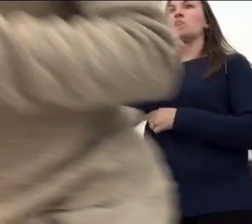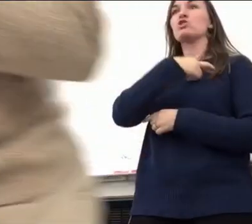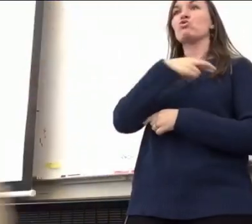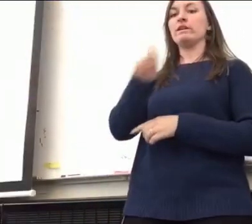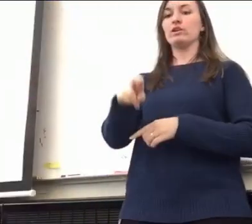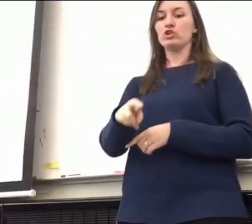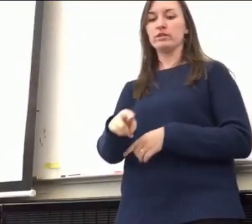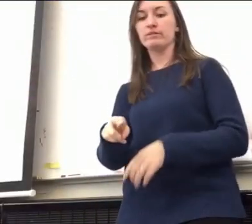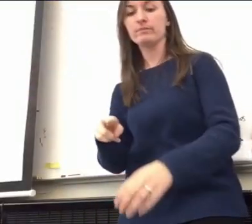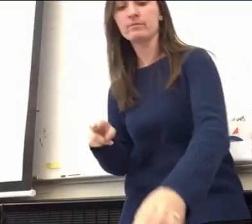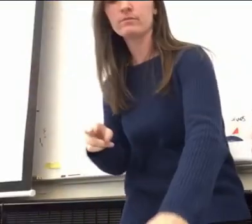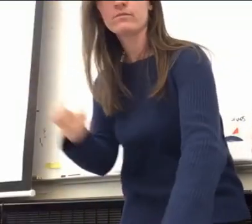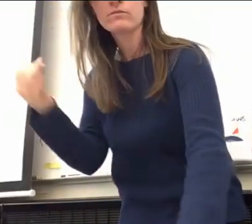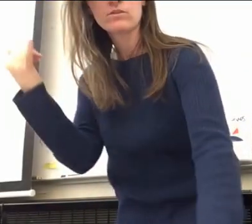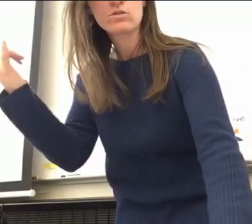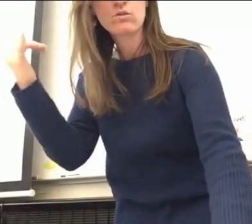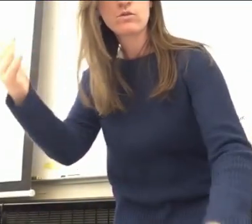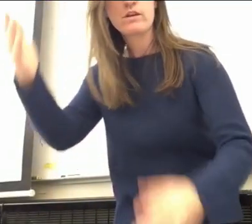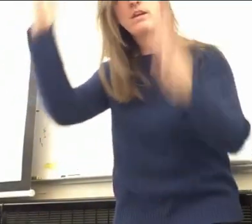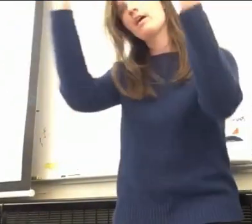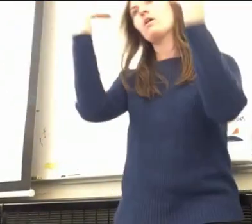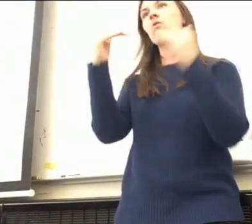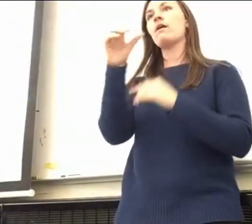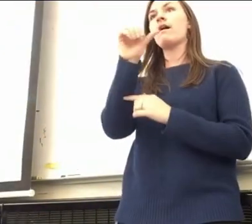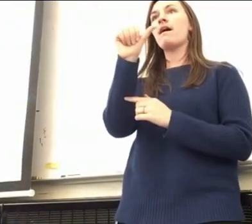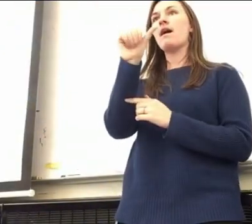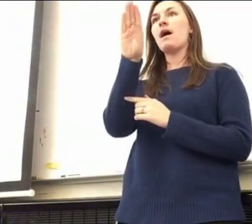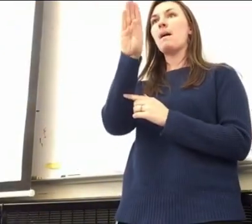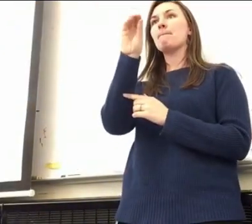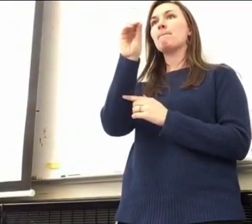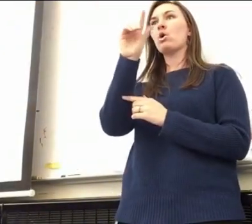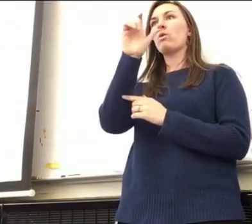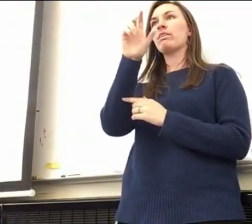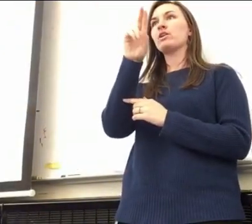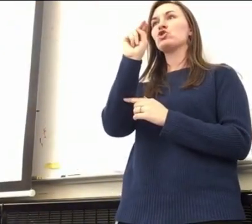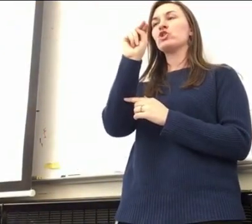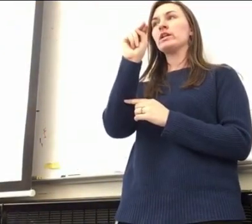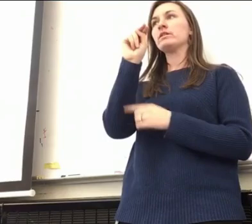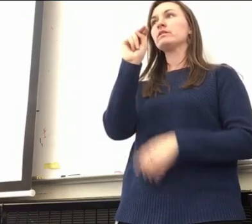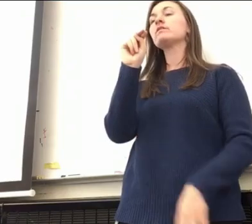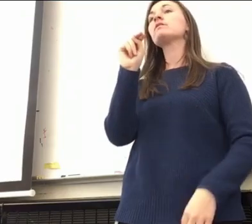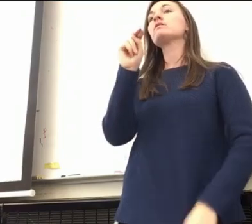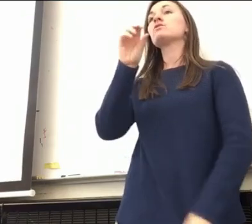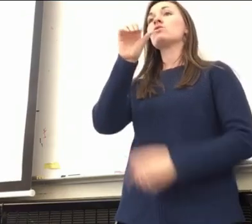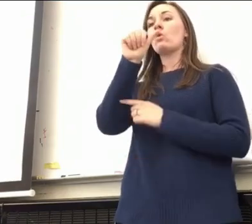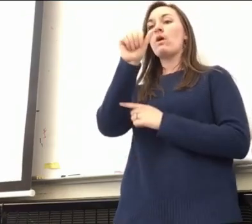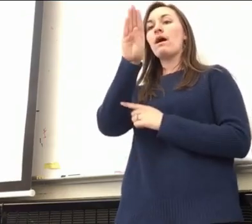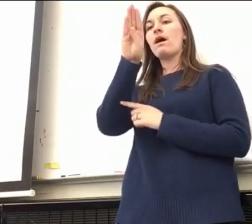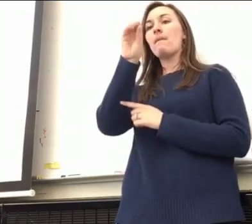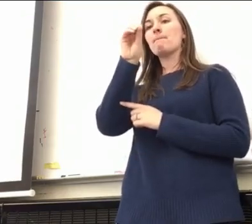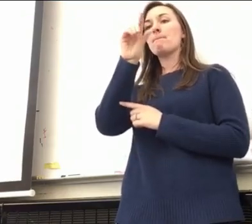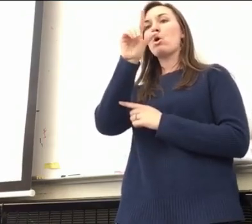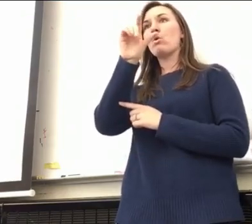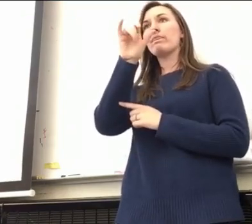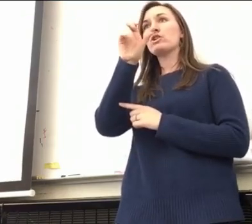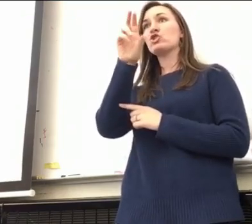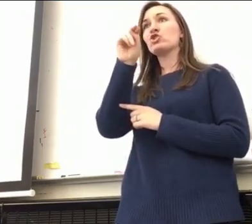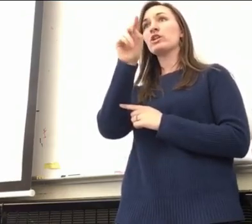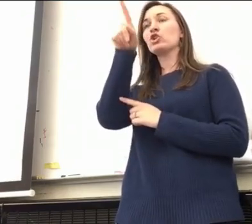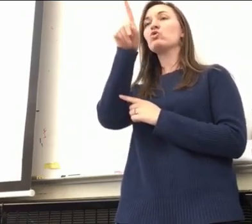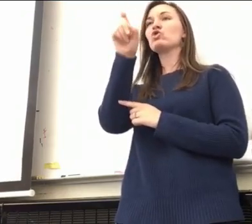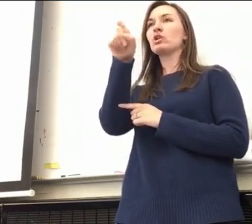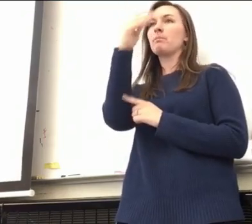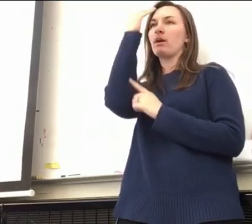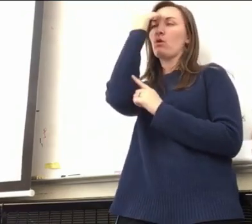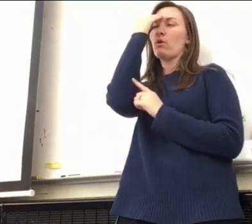go to abolition. Now, abolition you should already be aware of, that you need to be able to know. However,